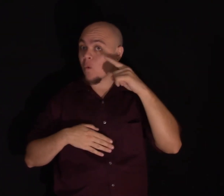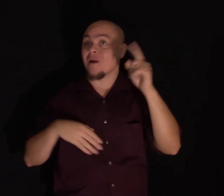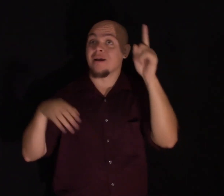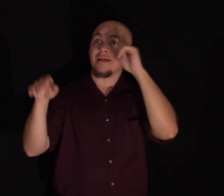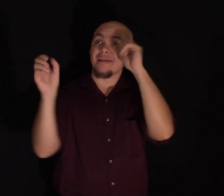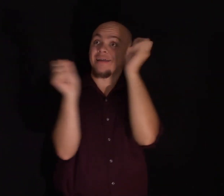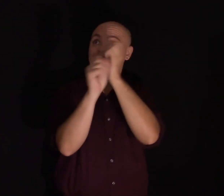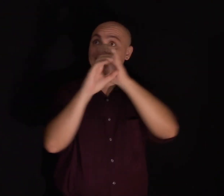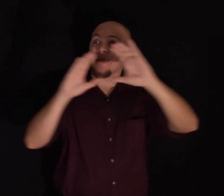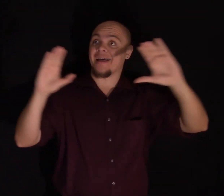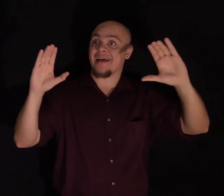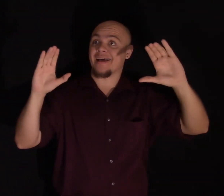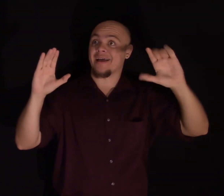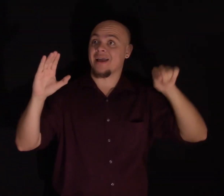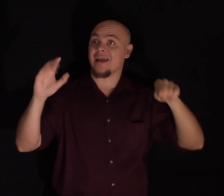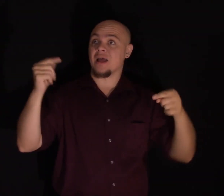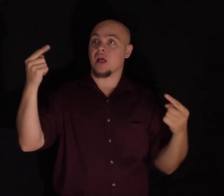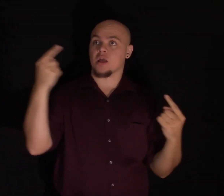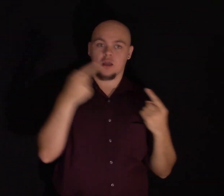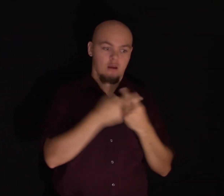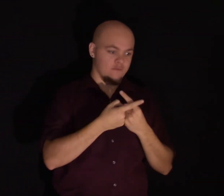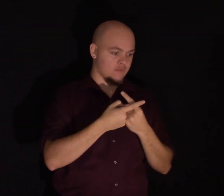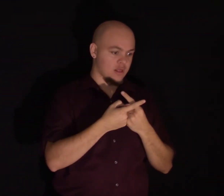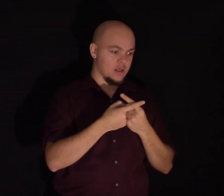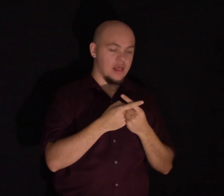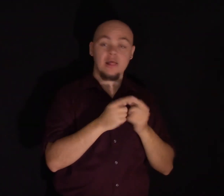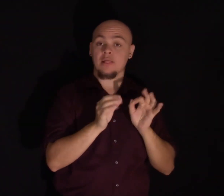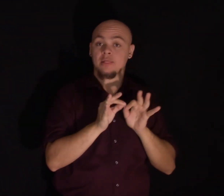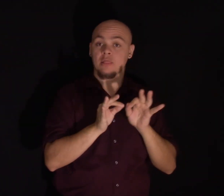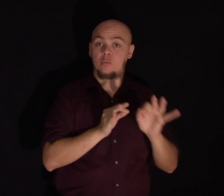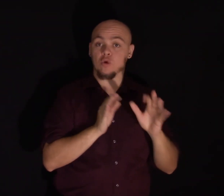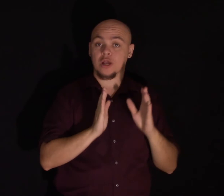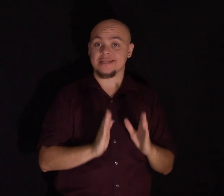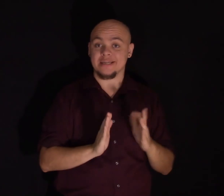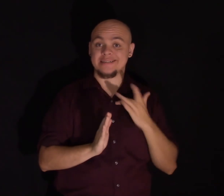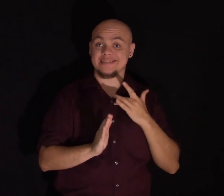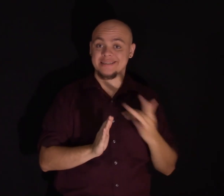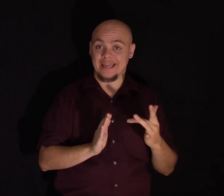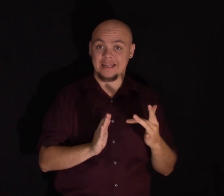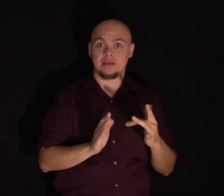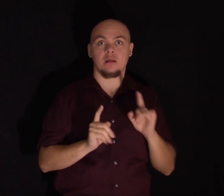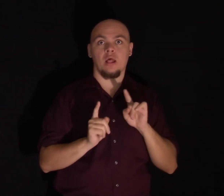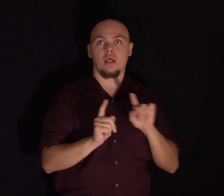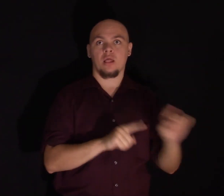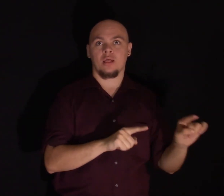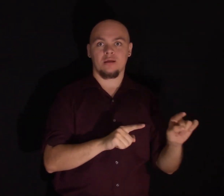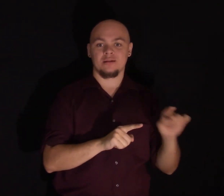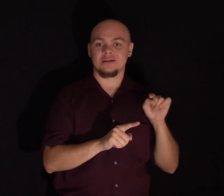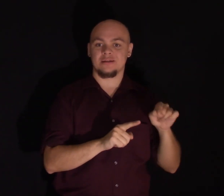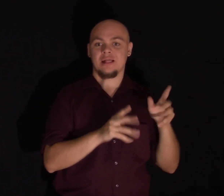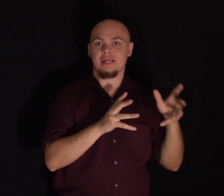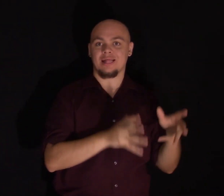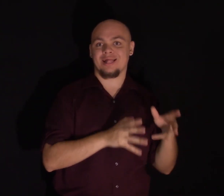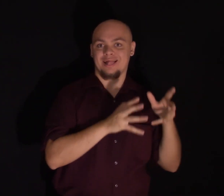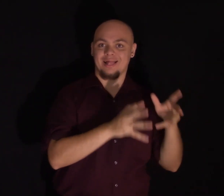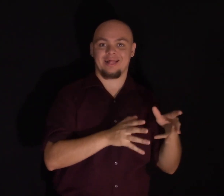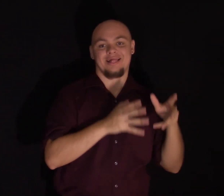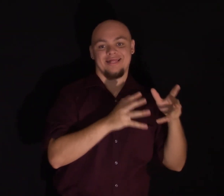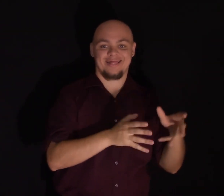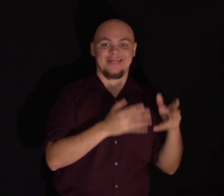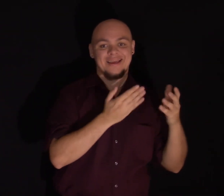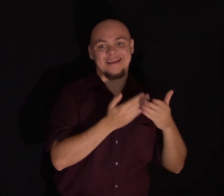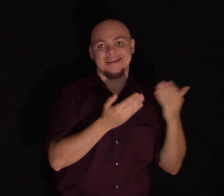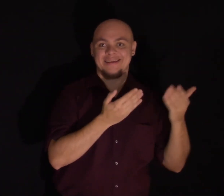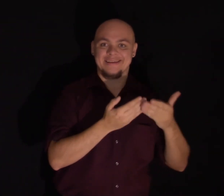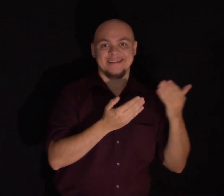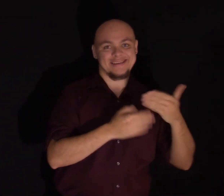when we have a conflict and for the procrastinator that conflict tends to end a certain way every time leaving him spending a lot of time in this